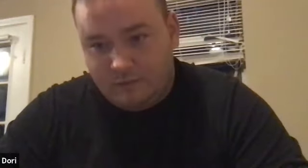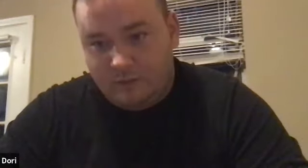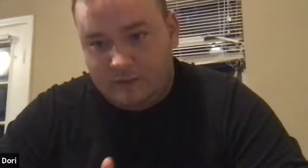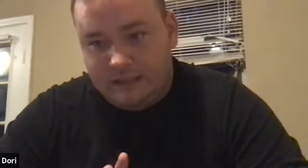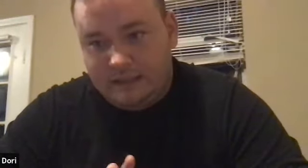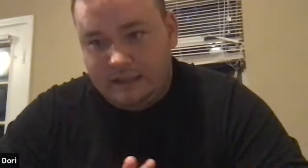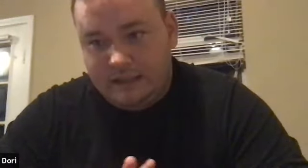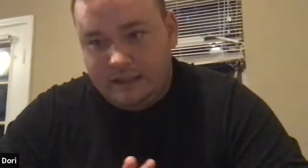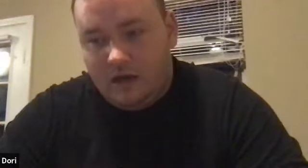will be